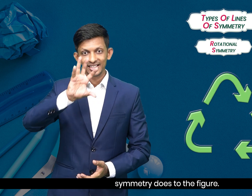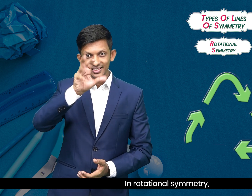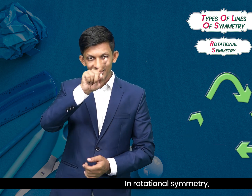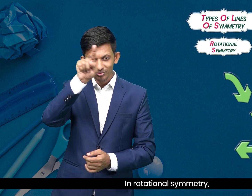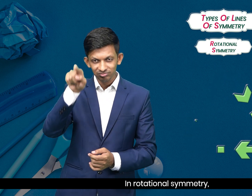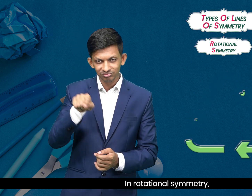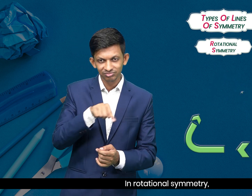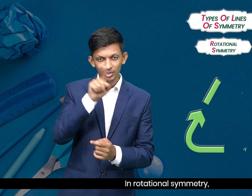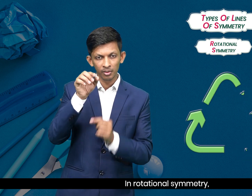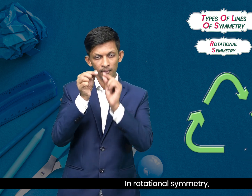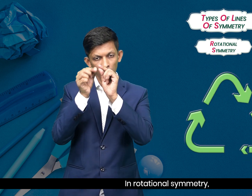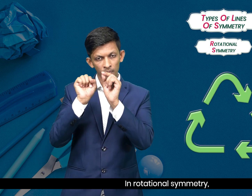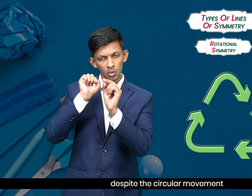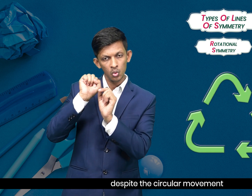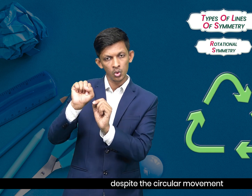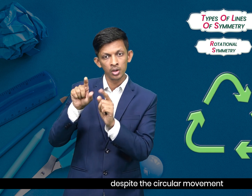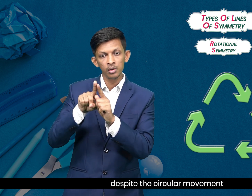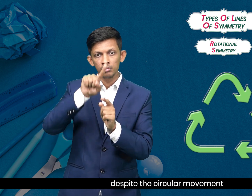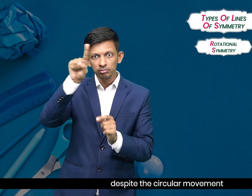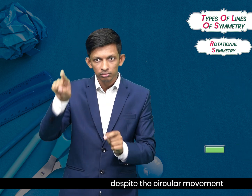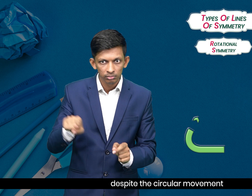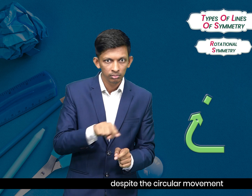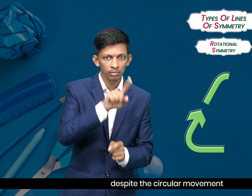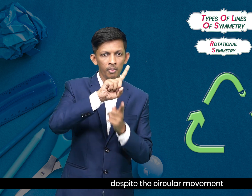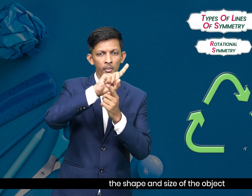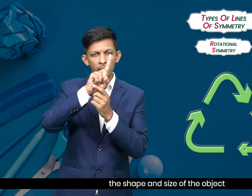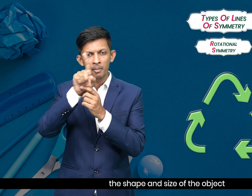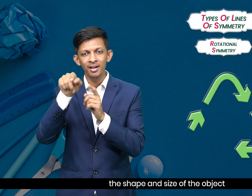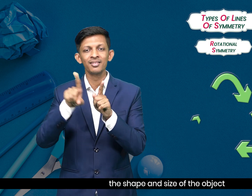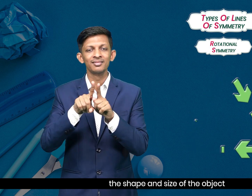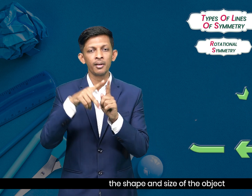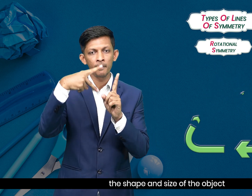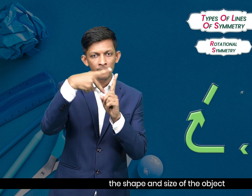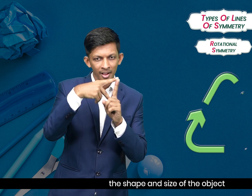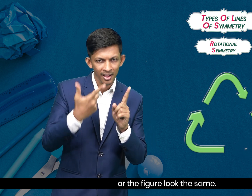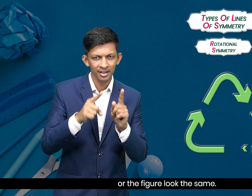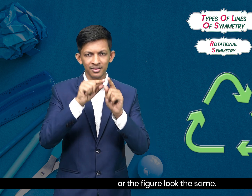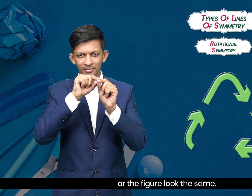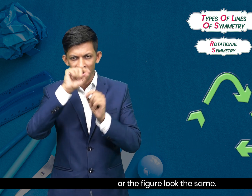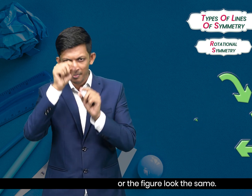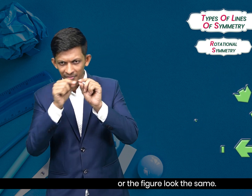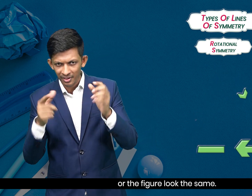In rotational symmetry, despite the circular movement, the shape and size of the object or the figure looks the